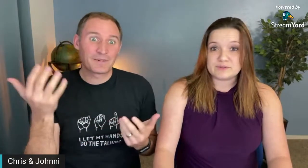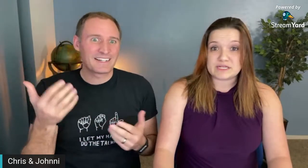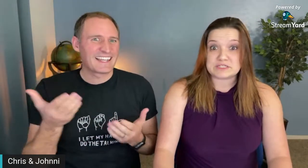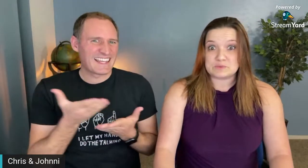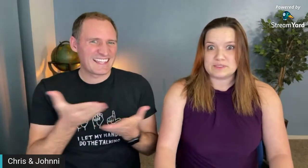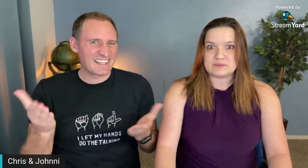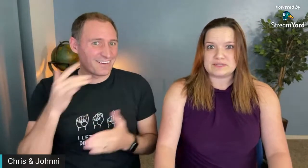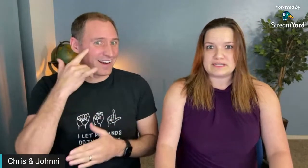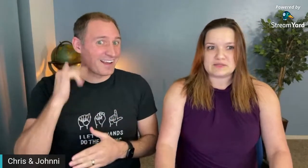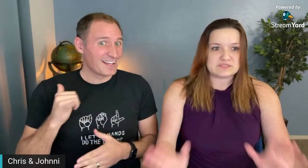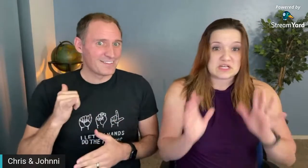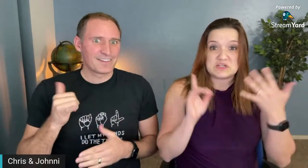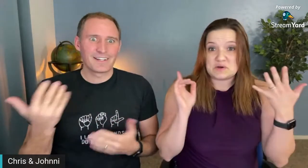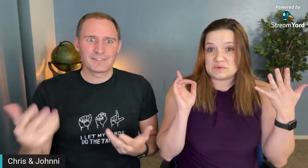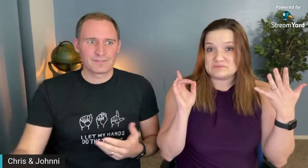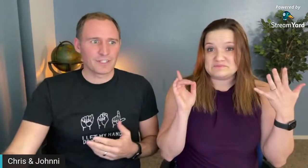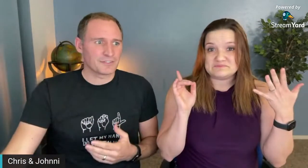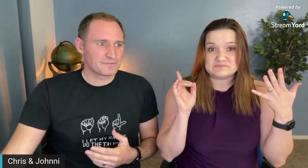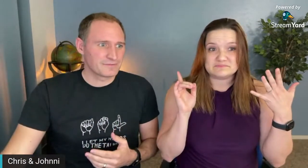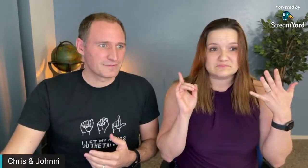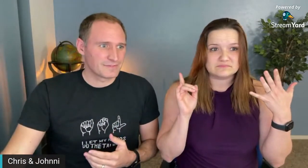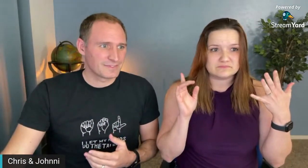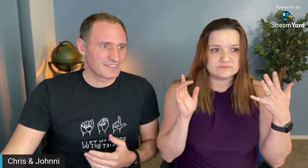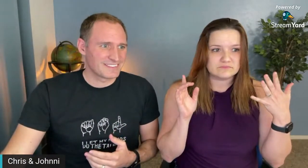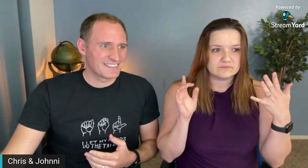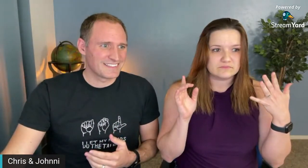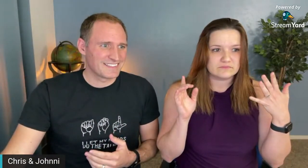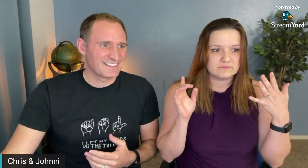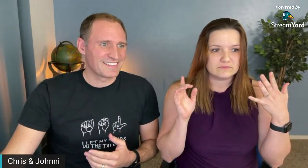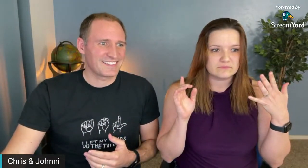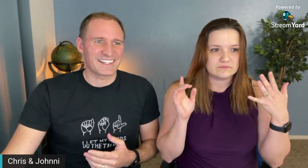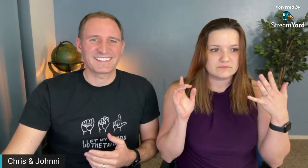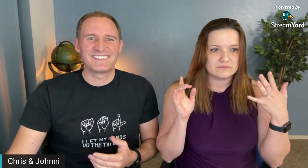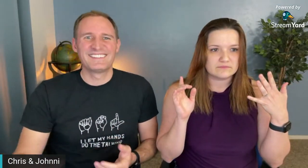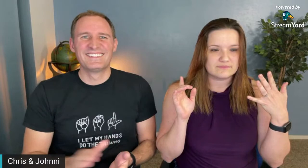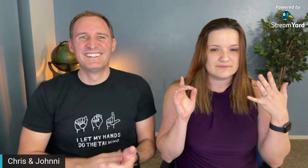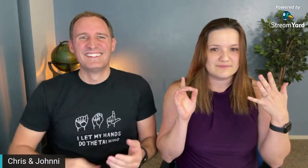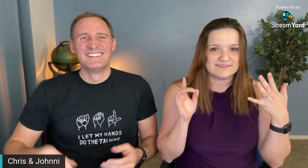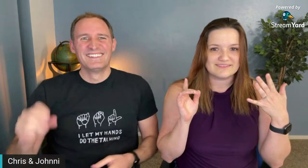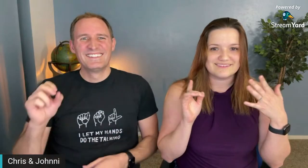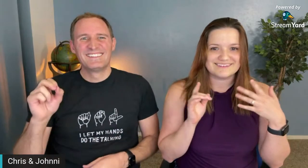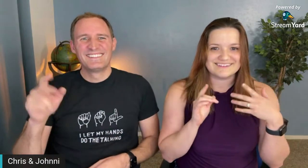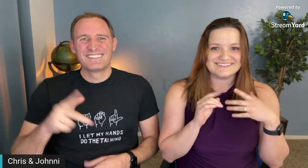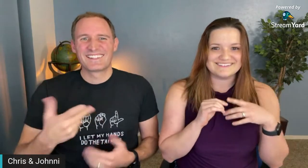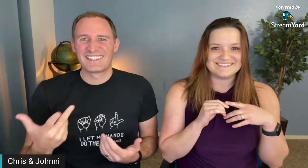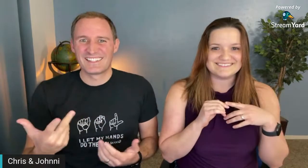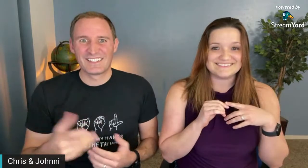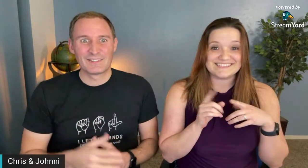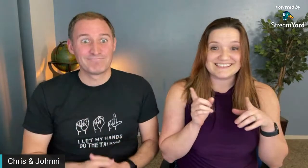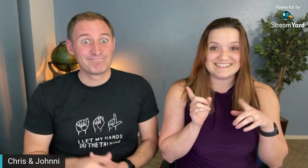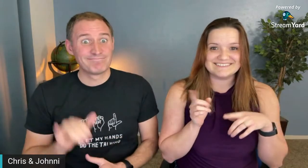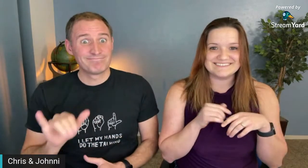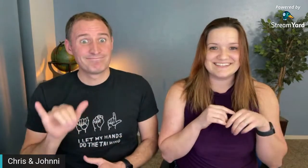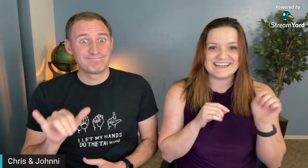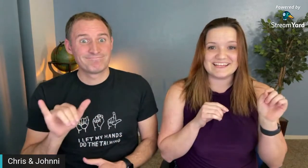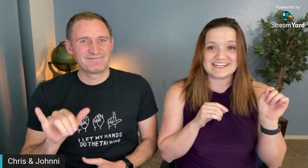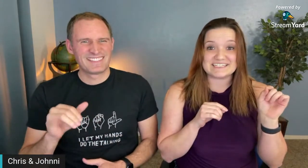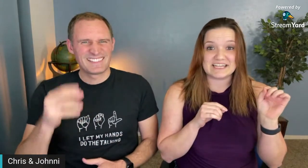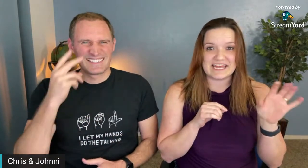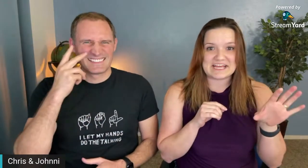actually a really pretty day. There was like no long. Got it. Oh, see, it like delays.